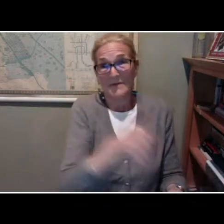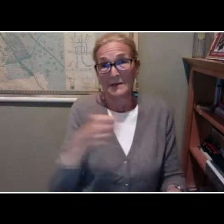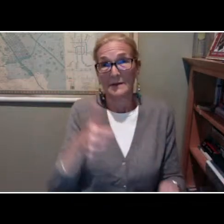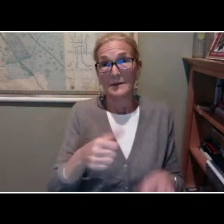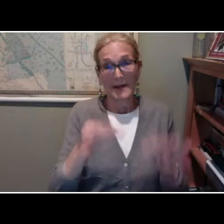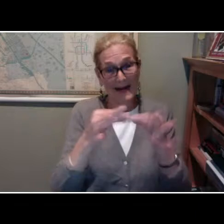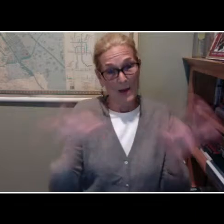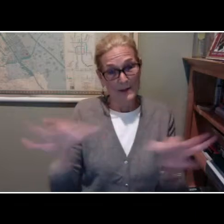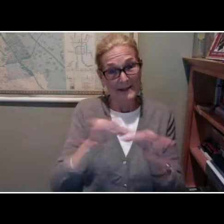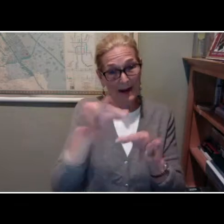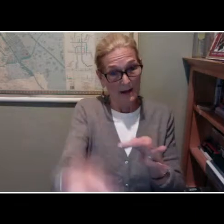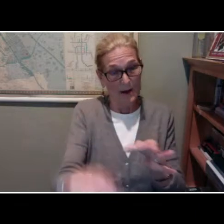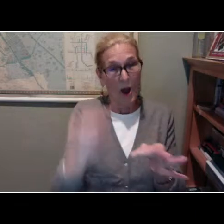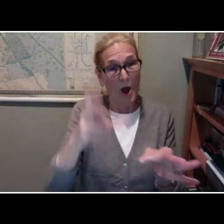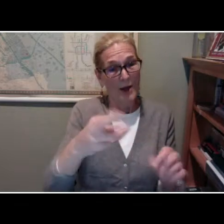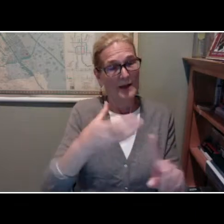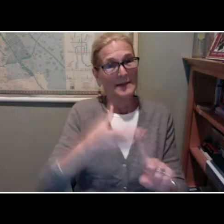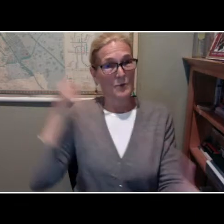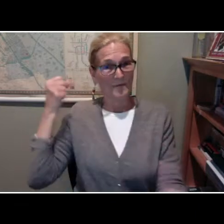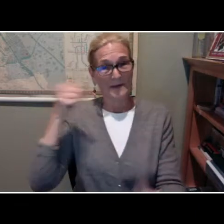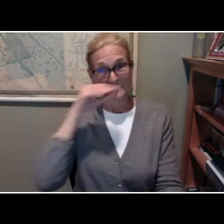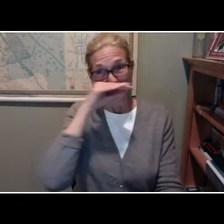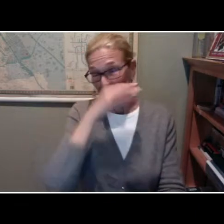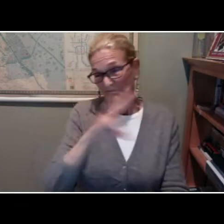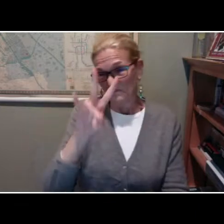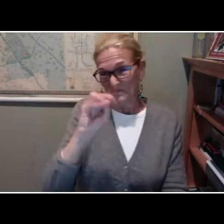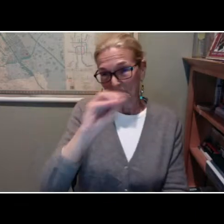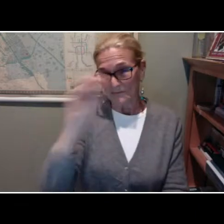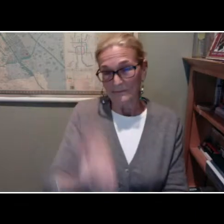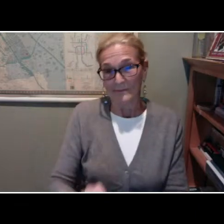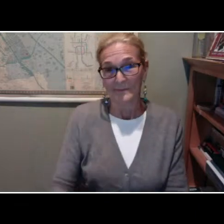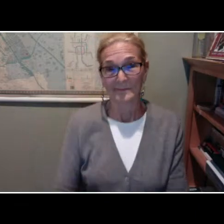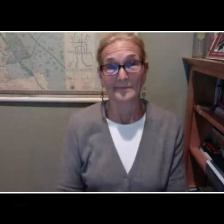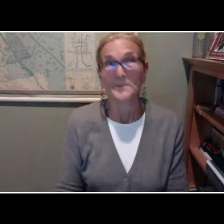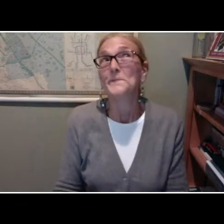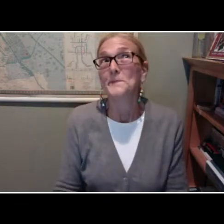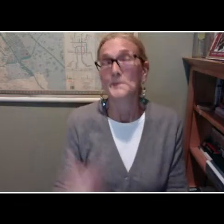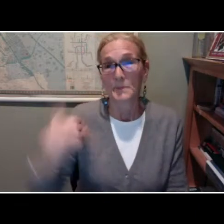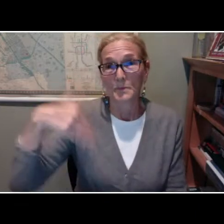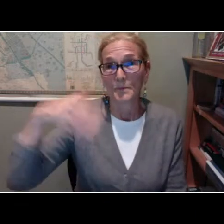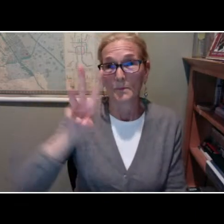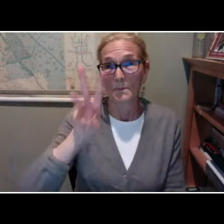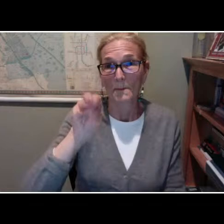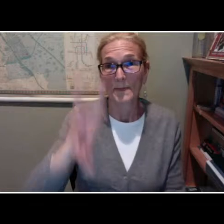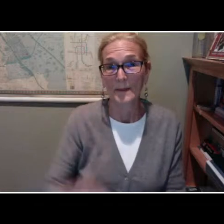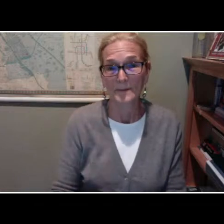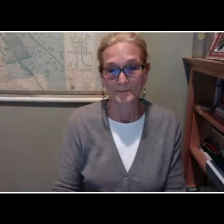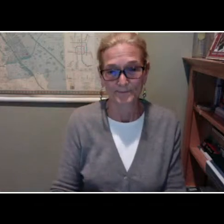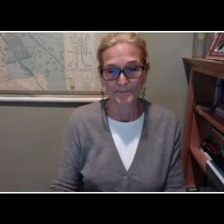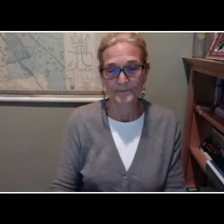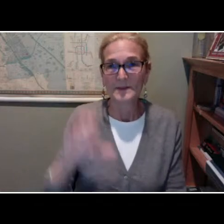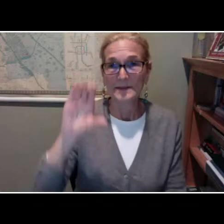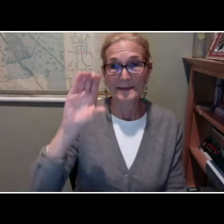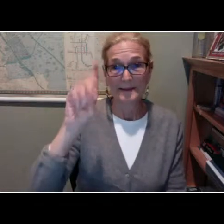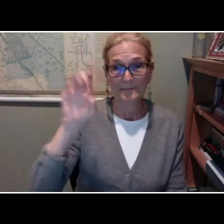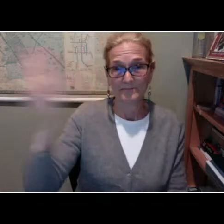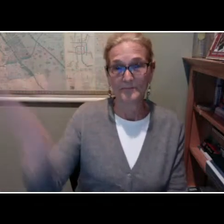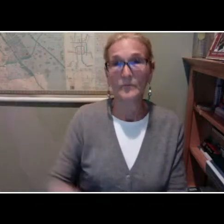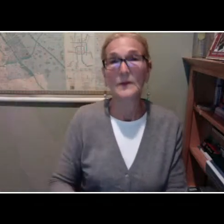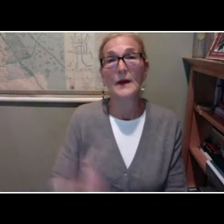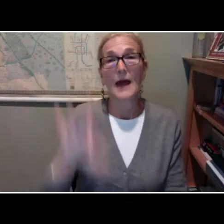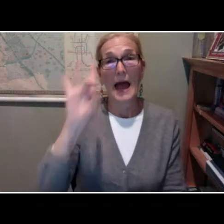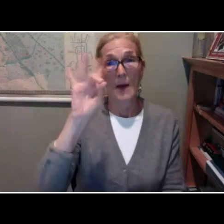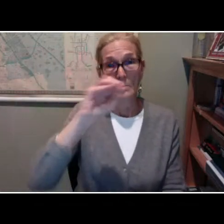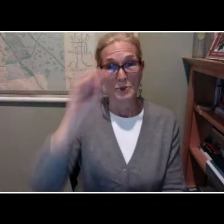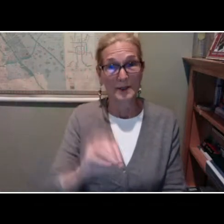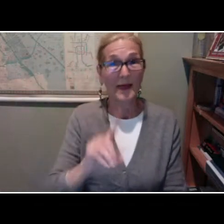70% of babies and toddlers are language delayed or language deprived. 70%.